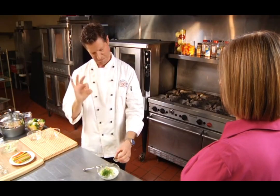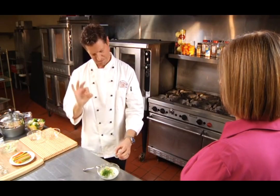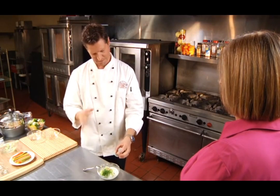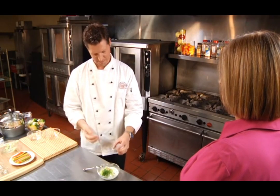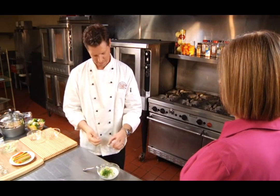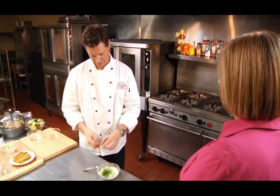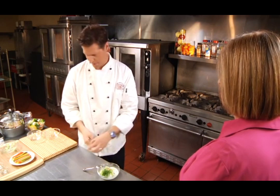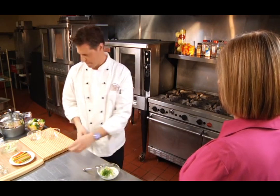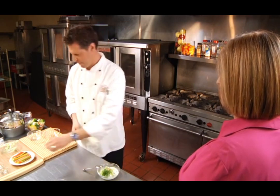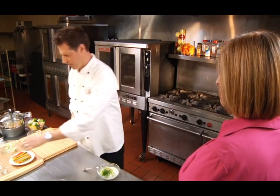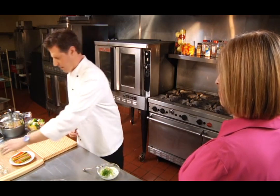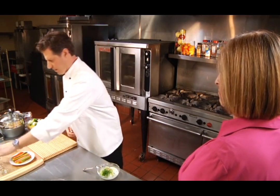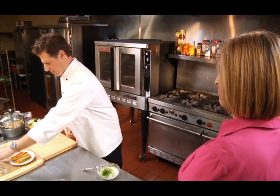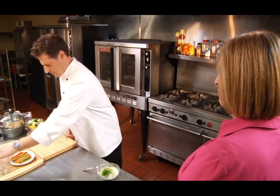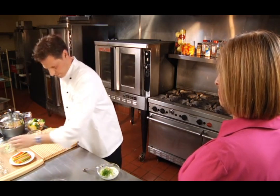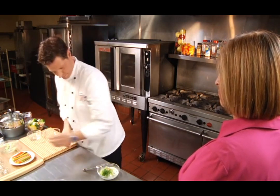It tastes just right.